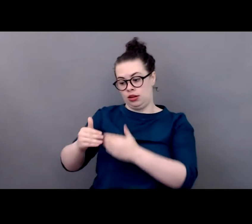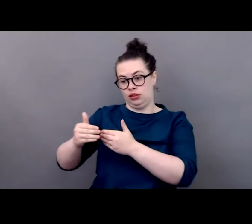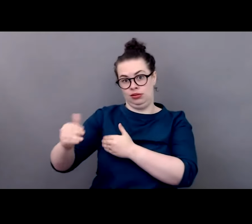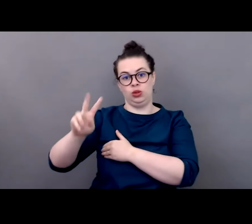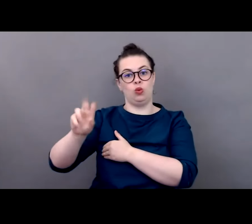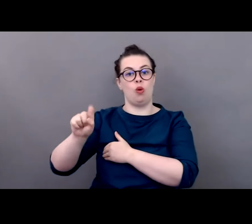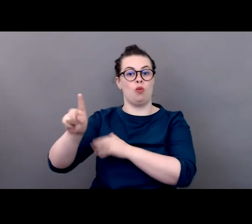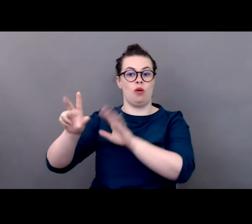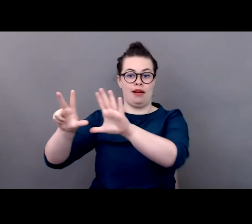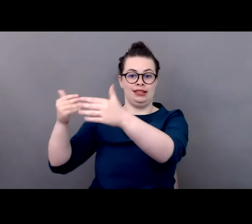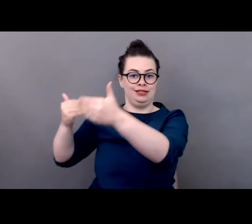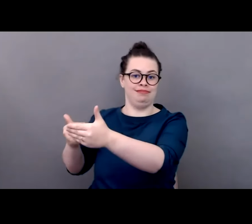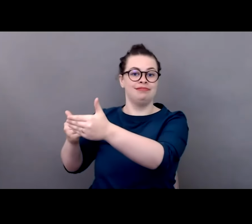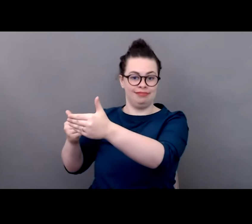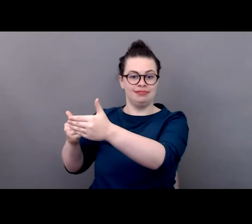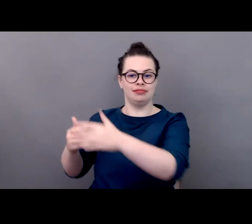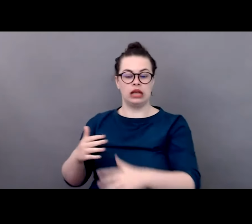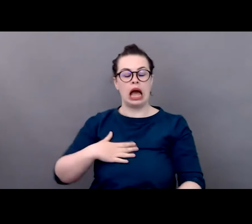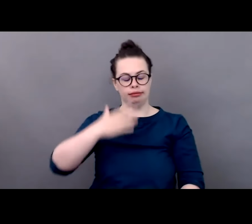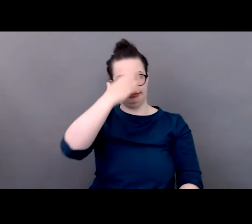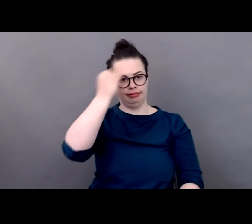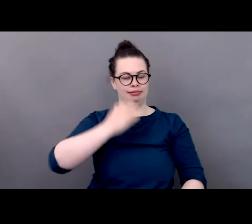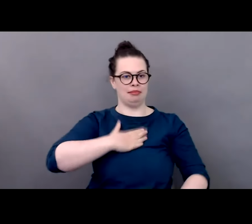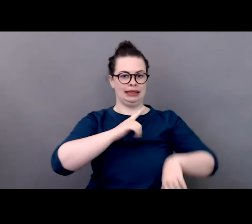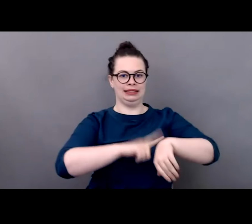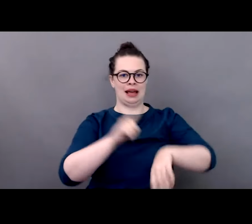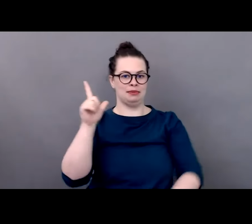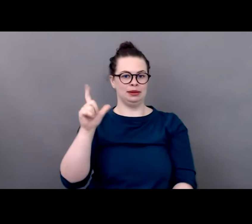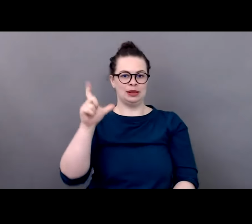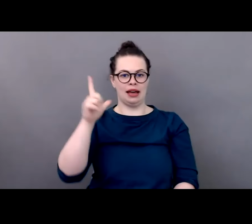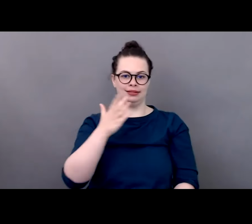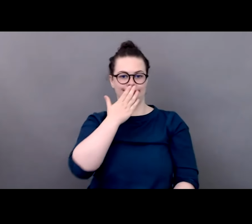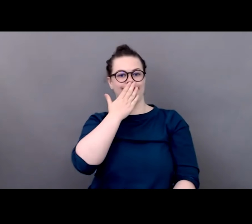I forgot to set my timer. Now I set my timer.